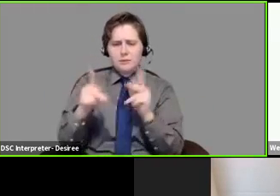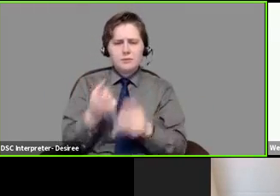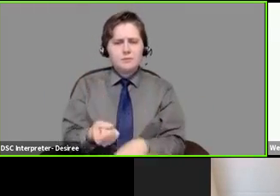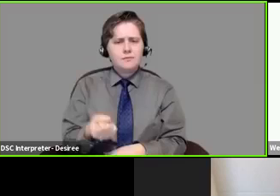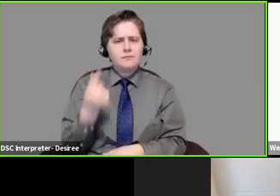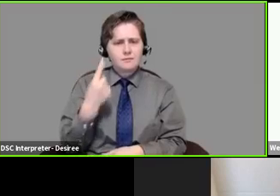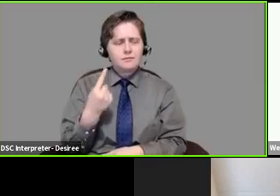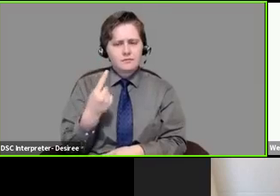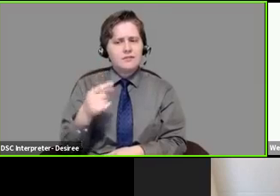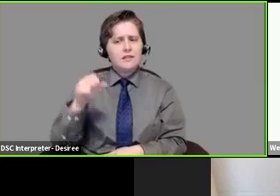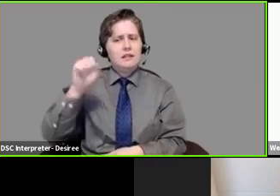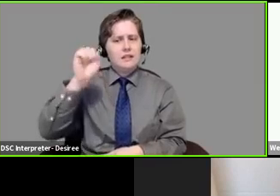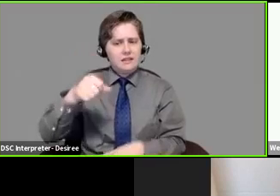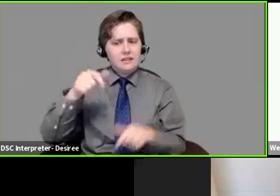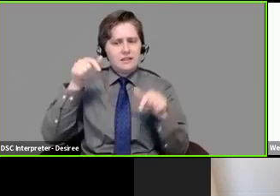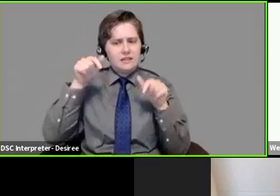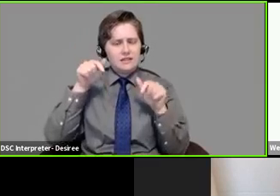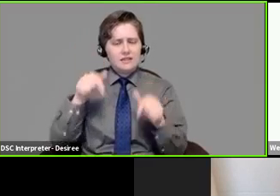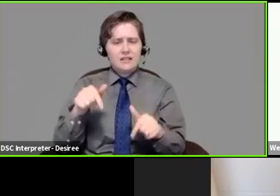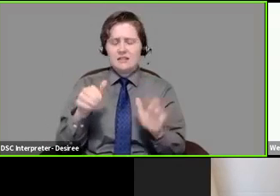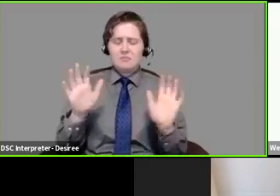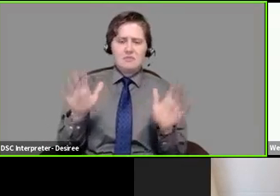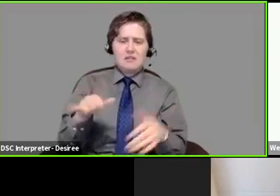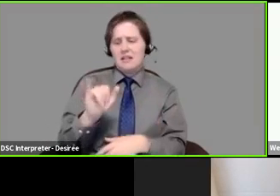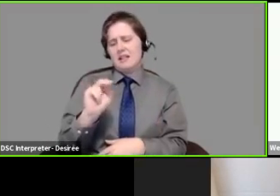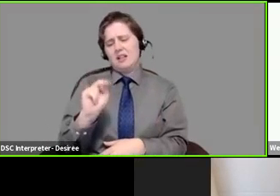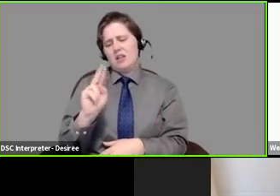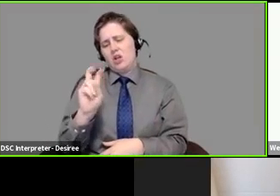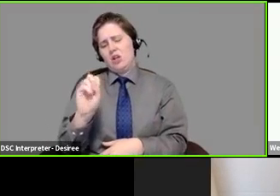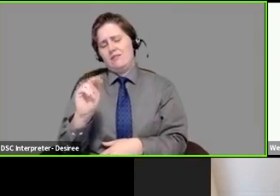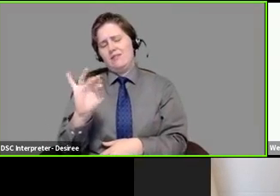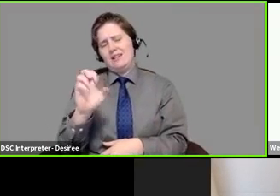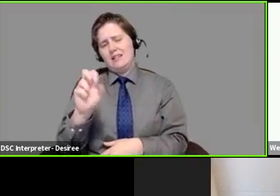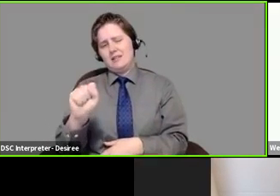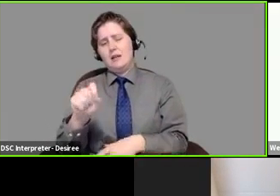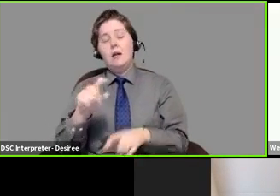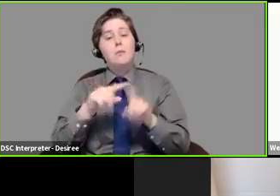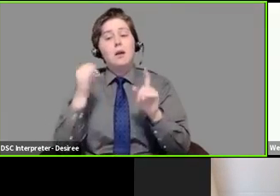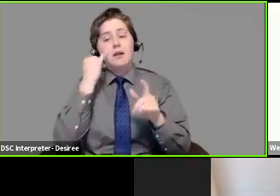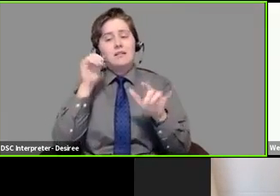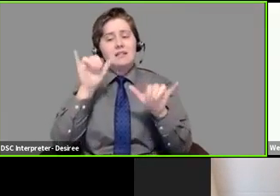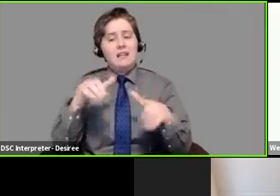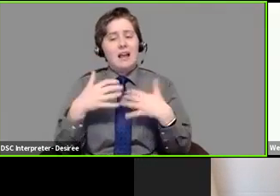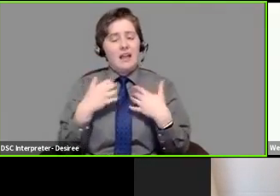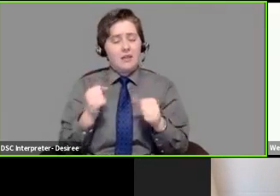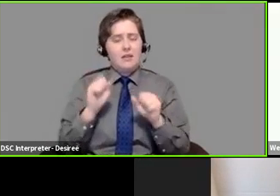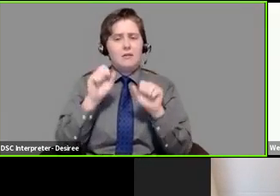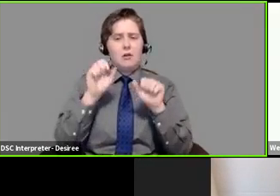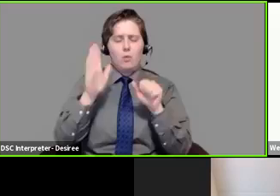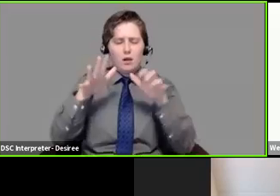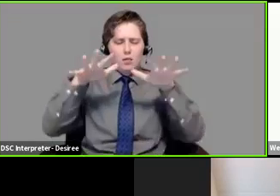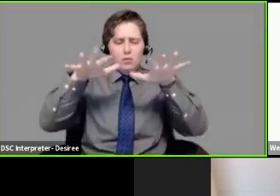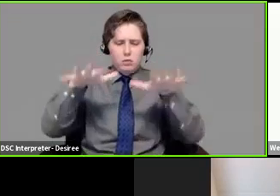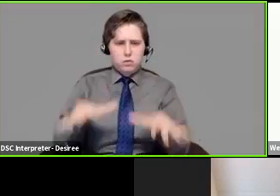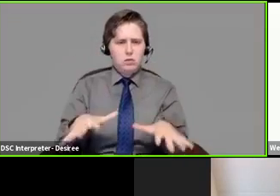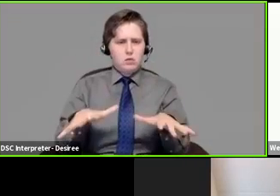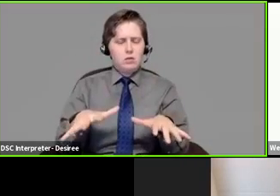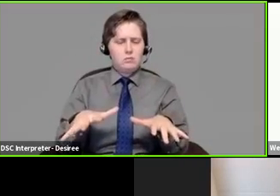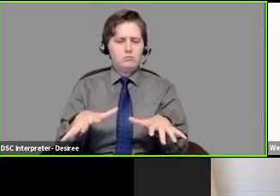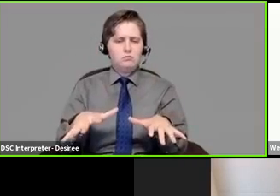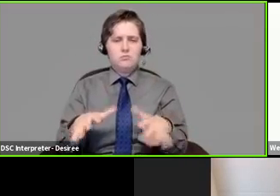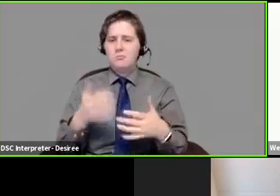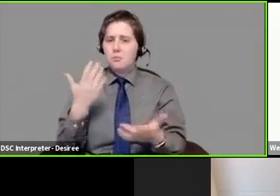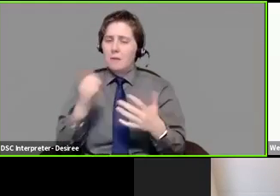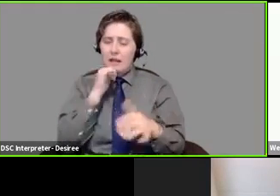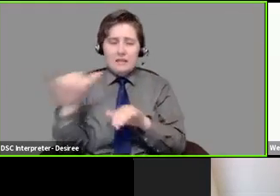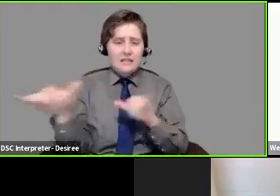that even though this is an inconvenience, but if you can stay healthy, that things will settle down, but they may not be the way they